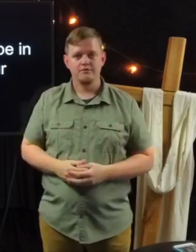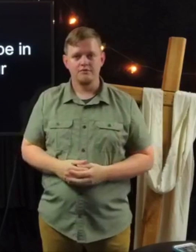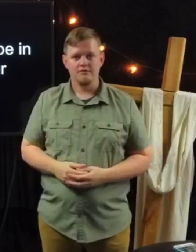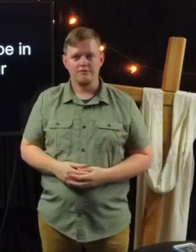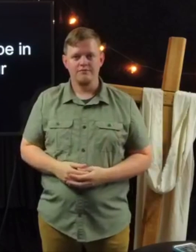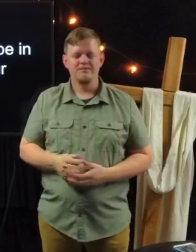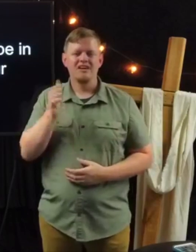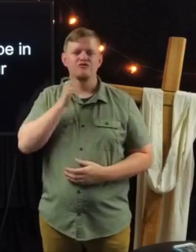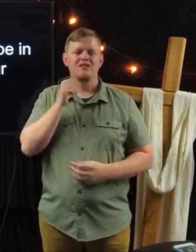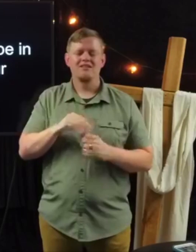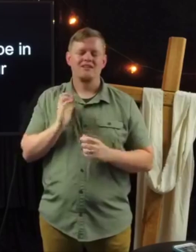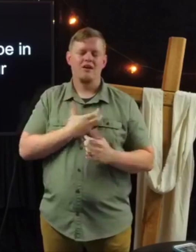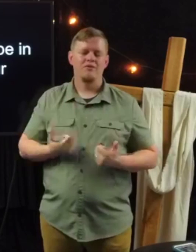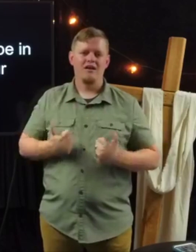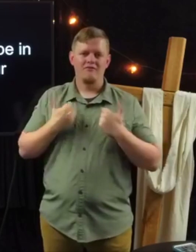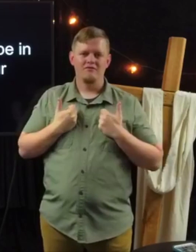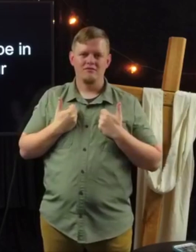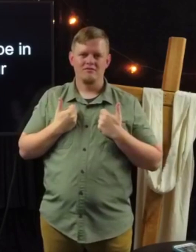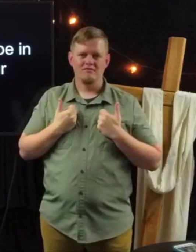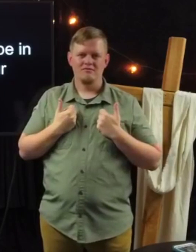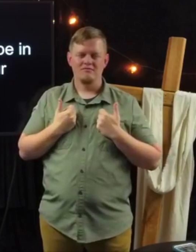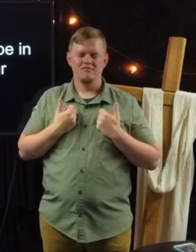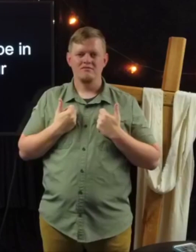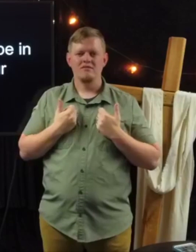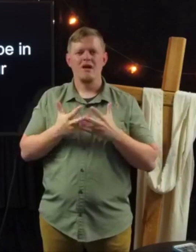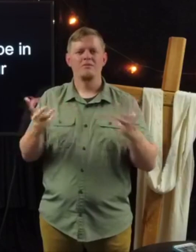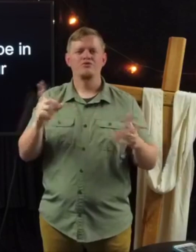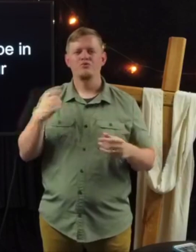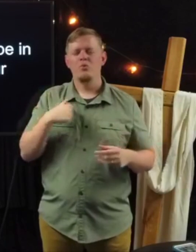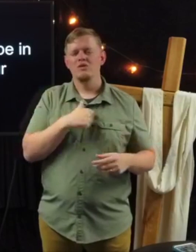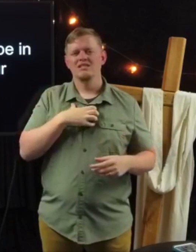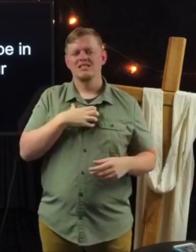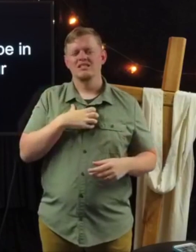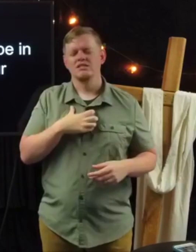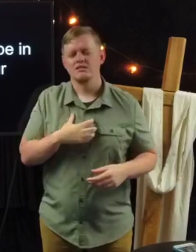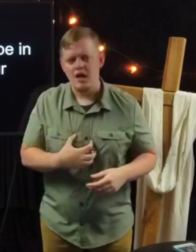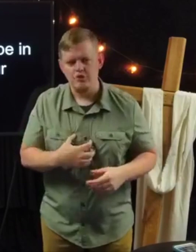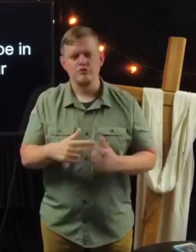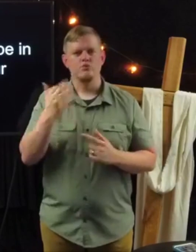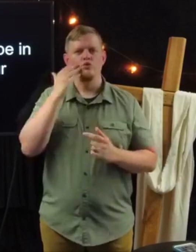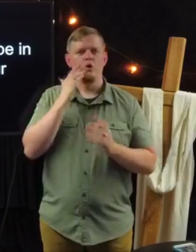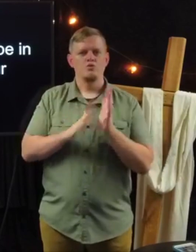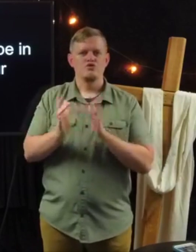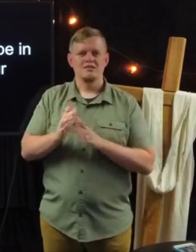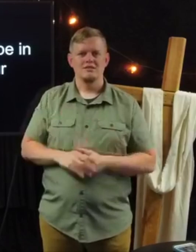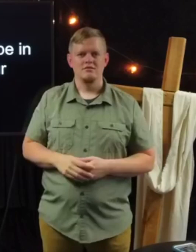Savior? Every day in our lives, how much do we desire to know